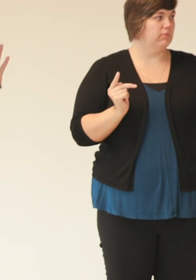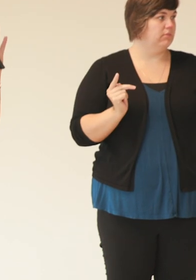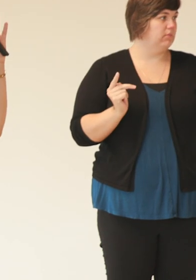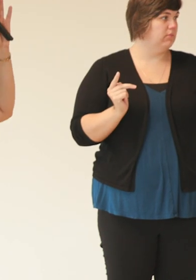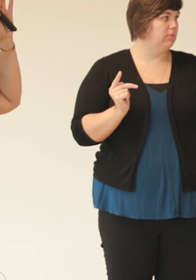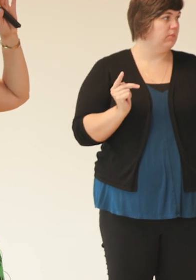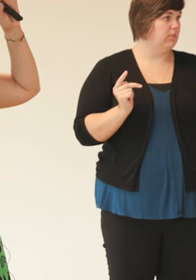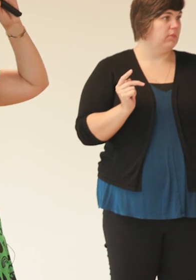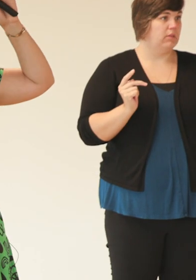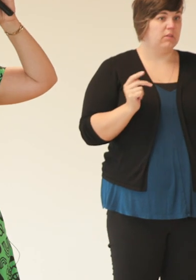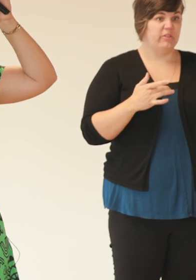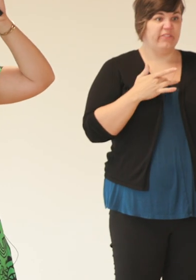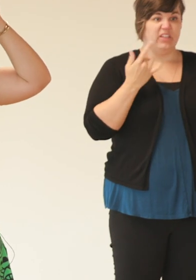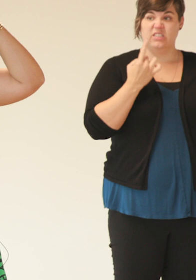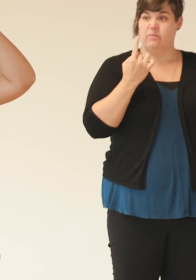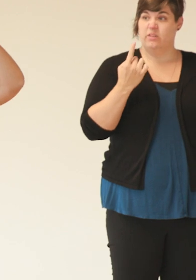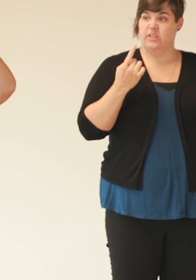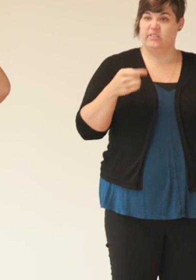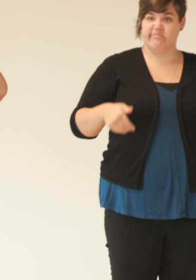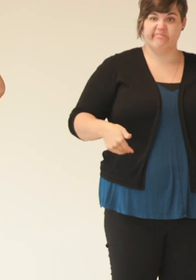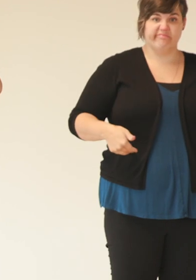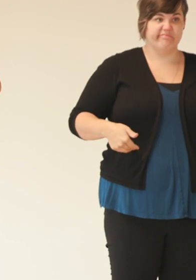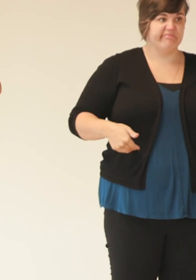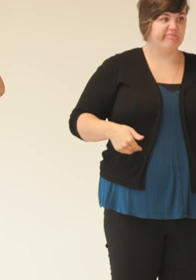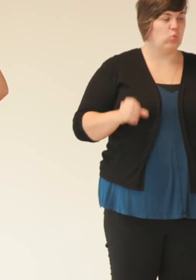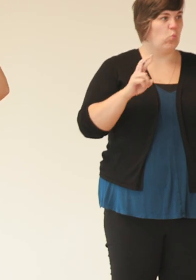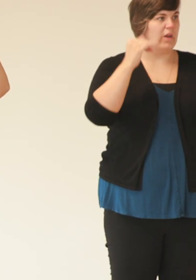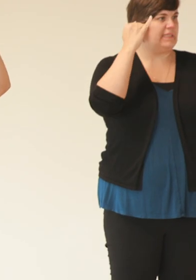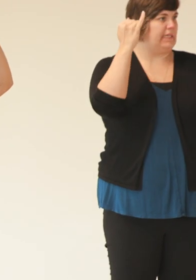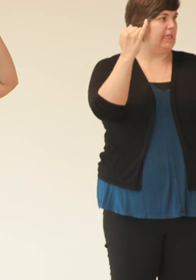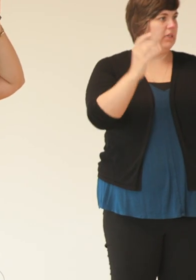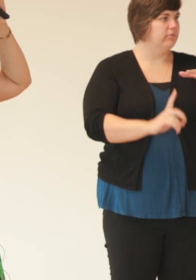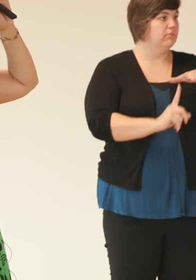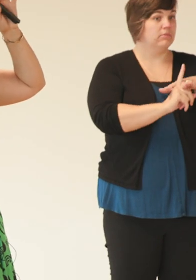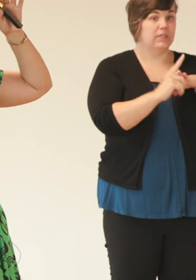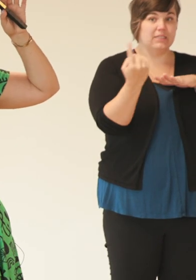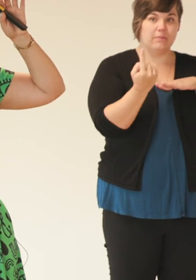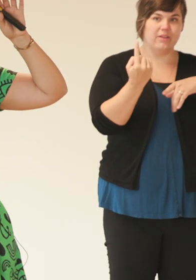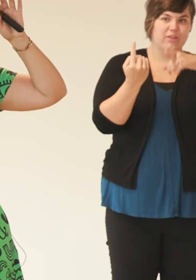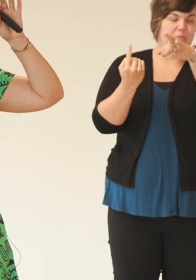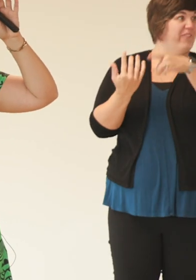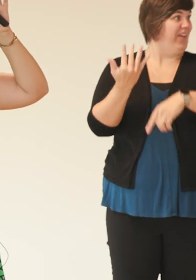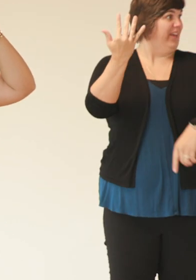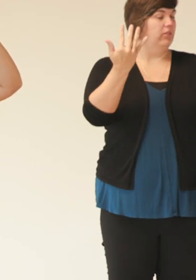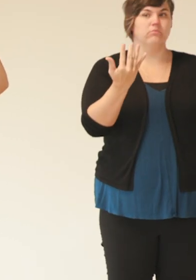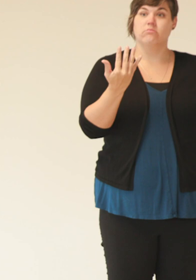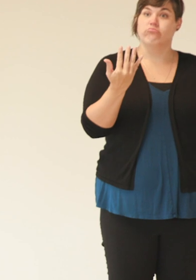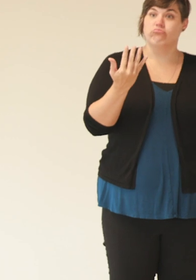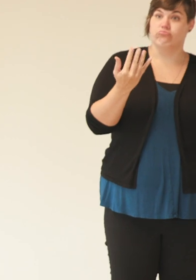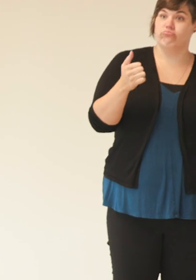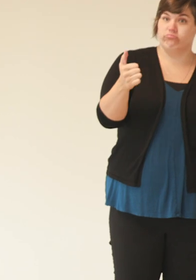Did anyone get something? A feeling, an idea, something? Five things,